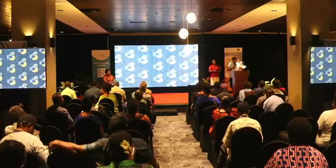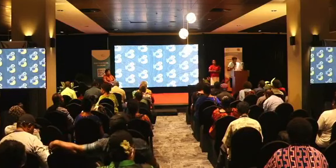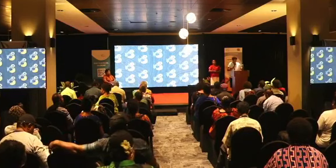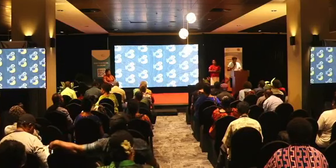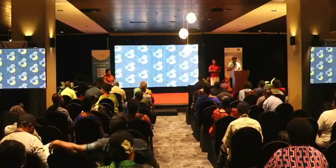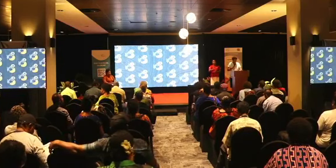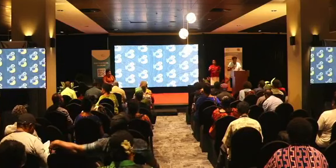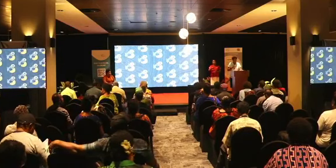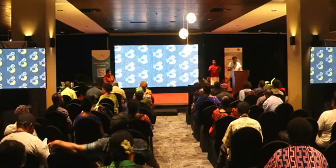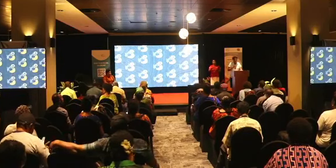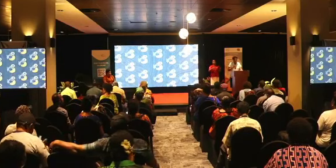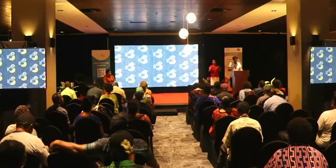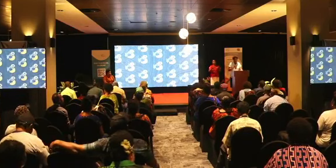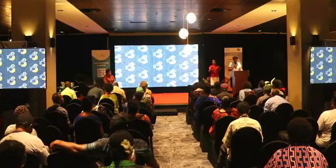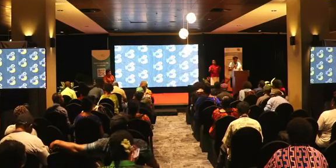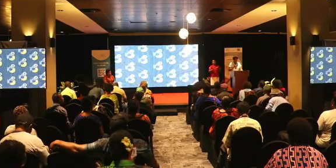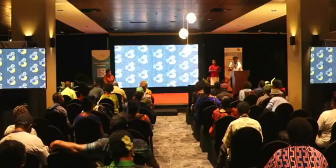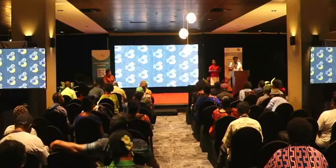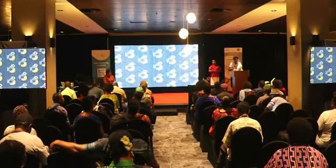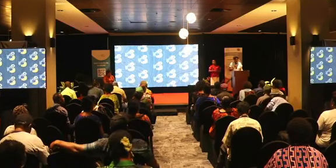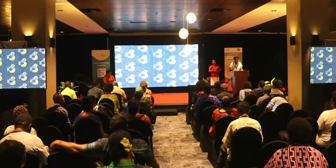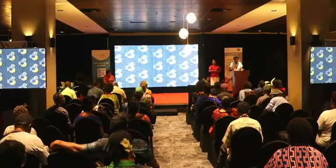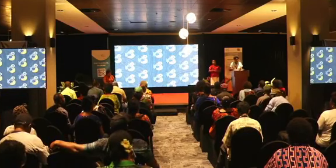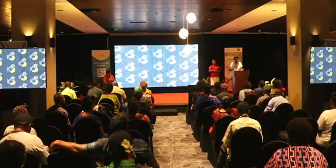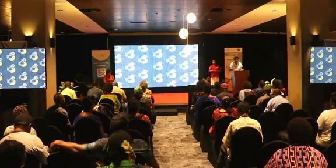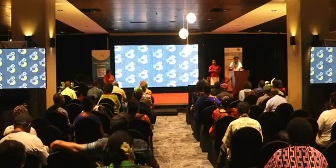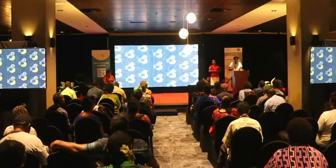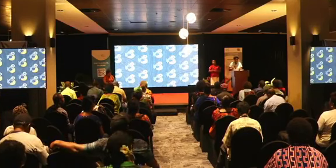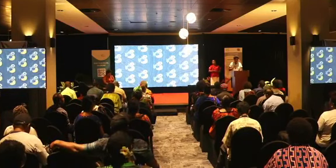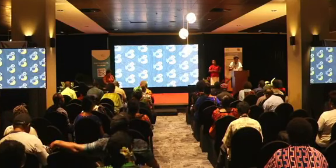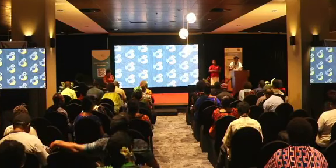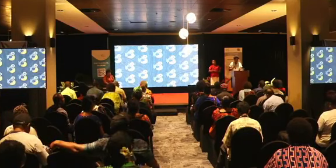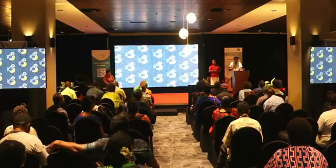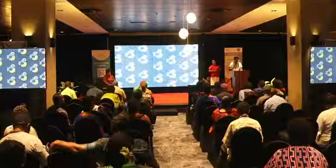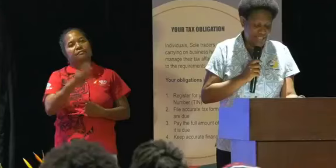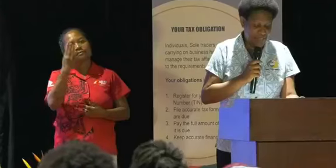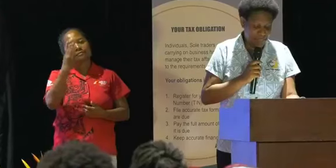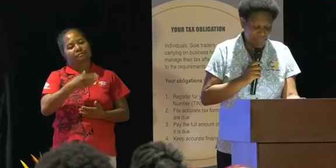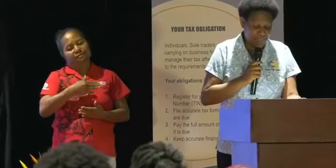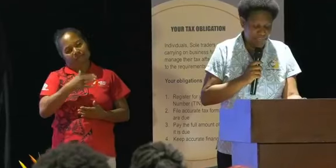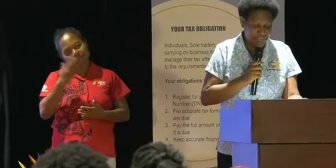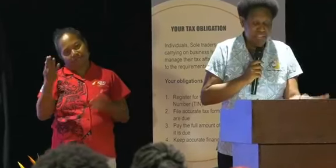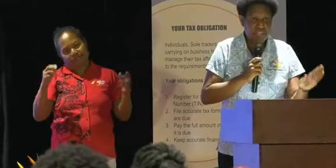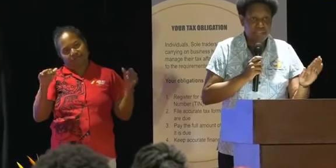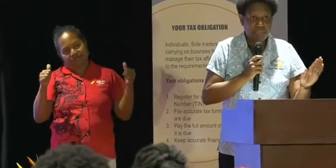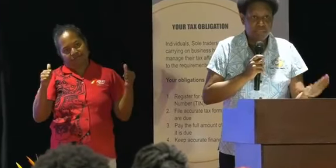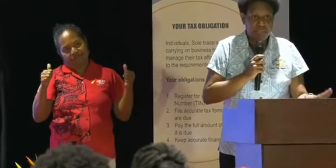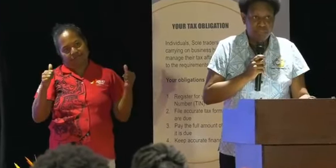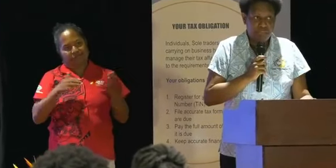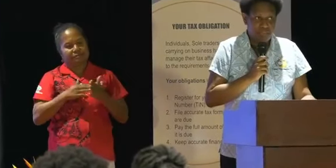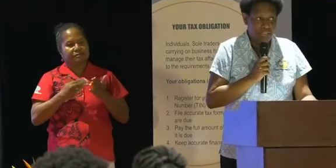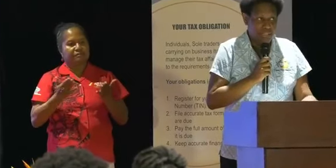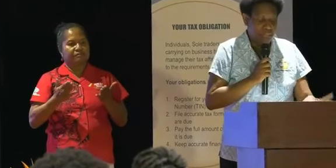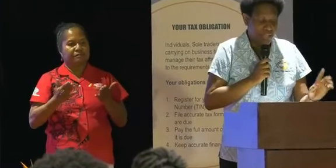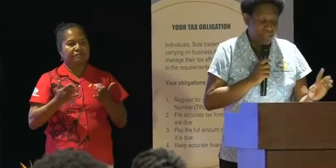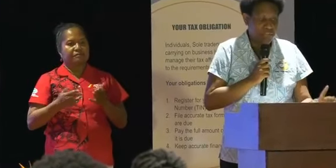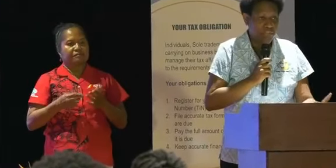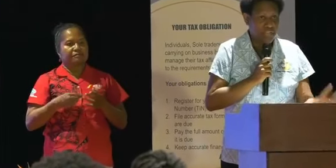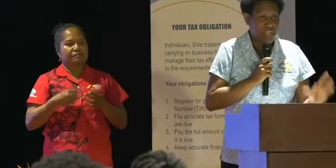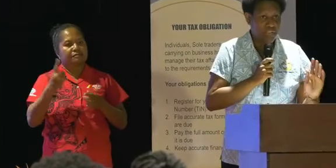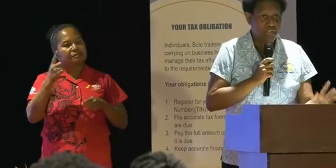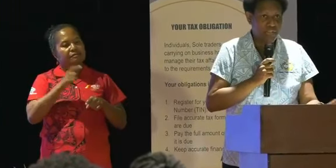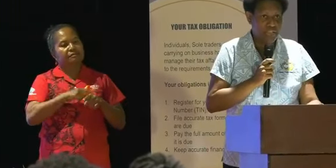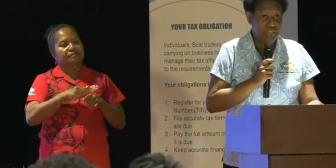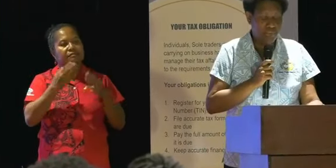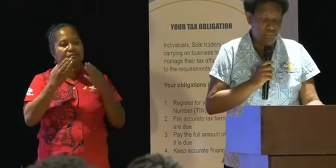All right. You may come lara reblo for pla day na pinis all sem. One pla time Ken, me